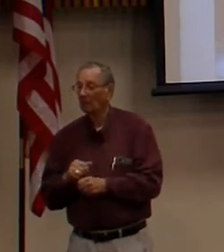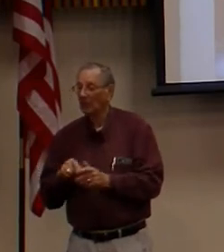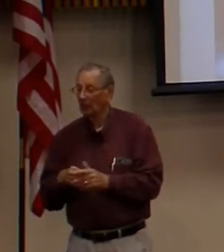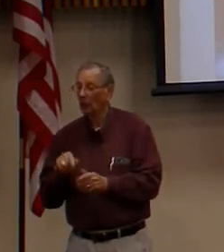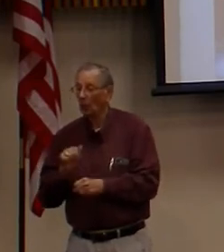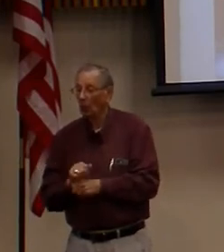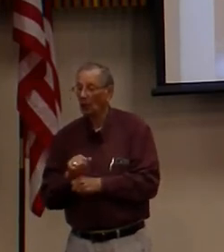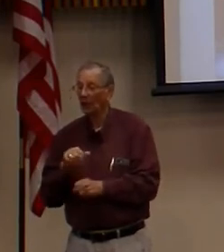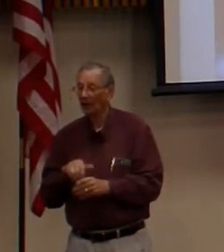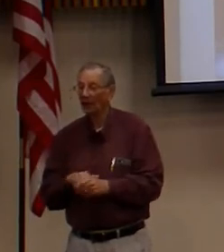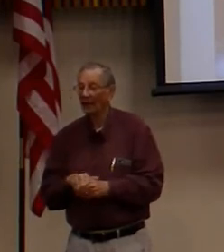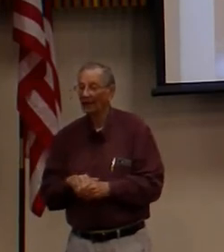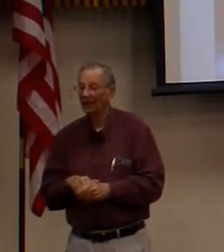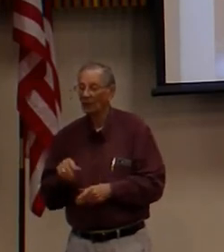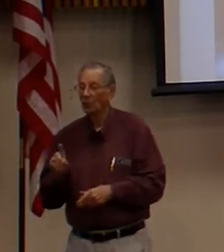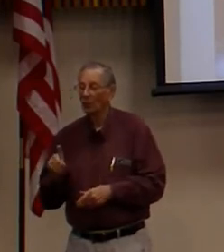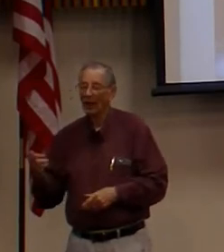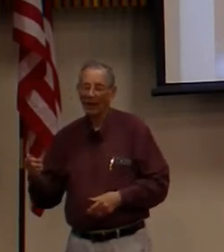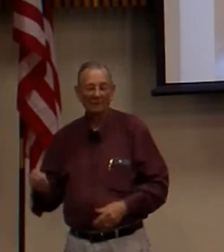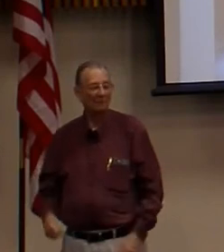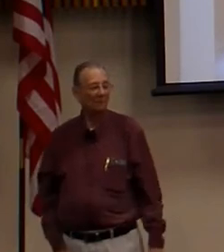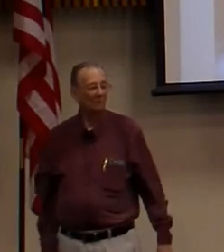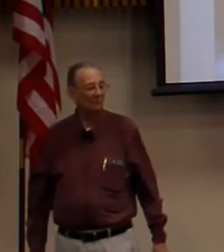a work in Duverge. So